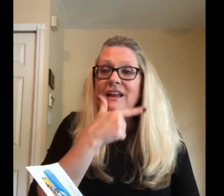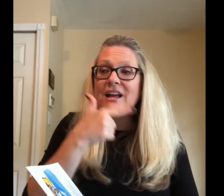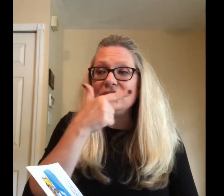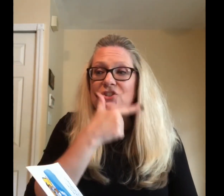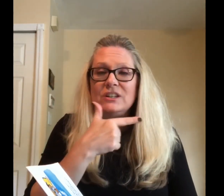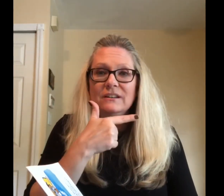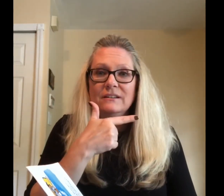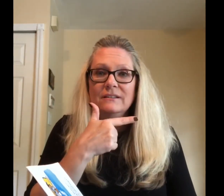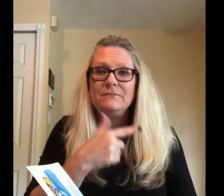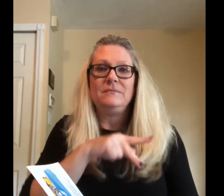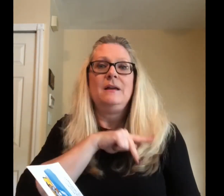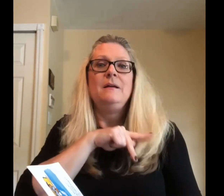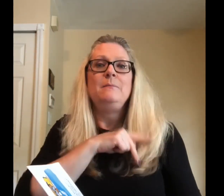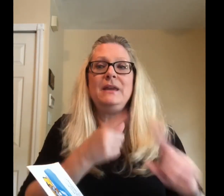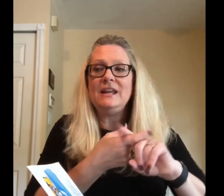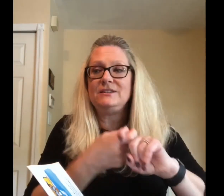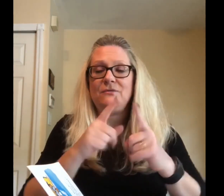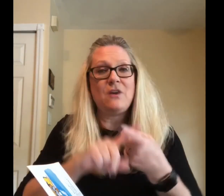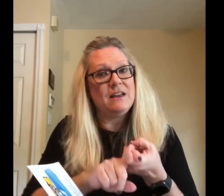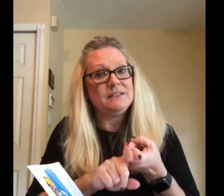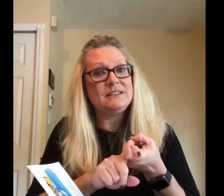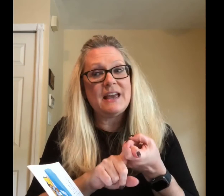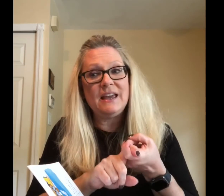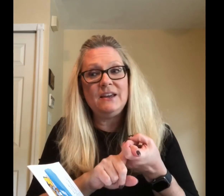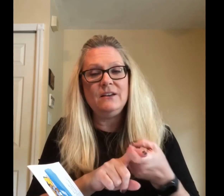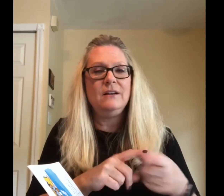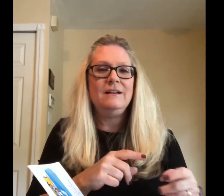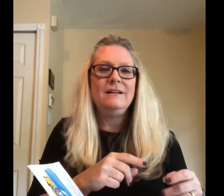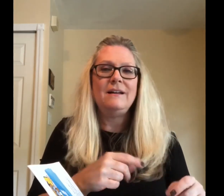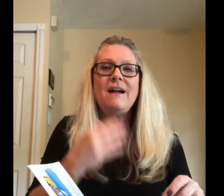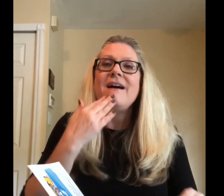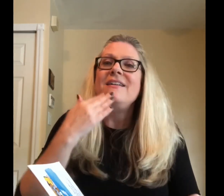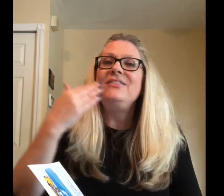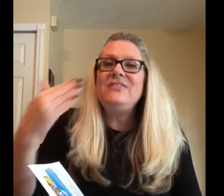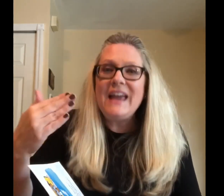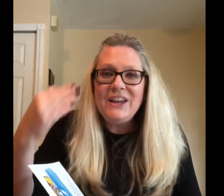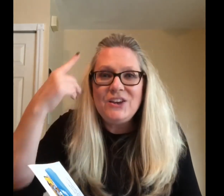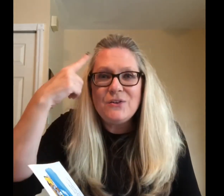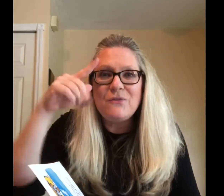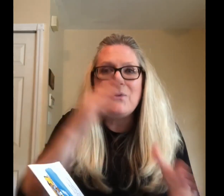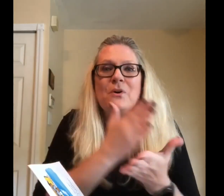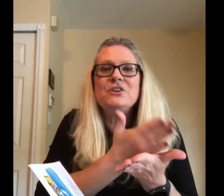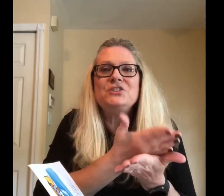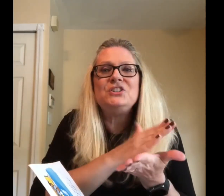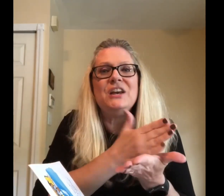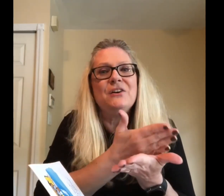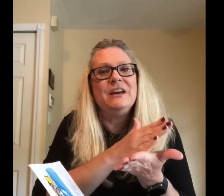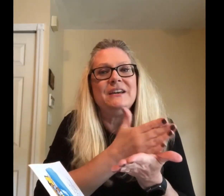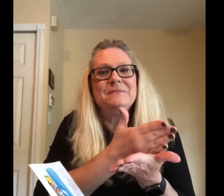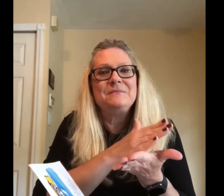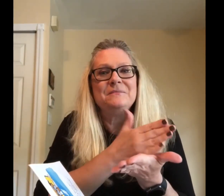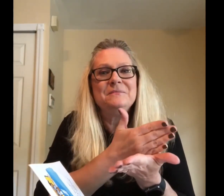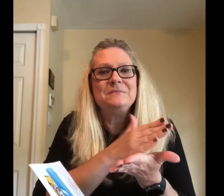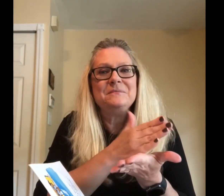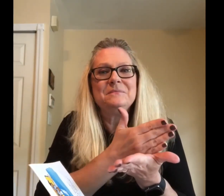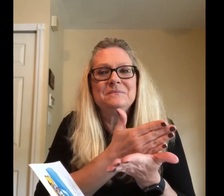lunch, Pete's friends say. Thank you for sharing.